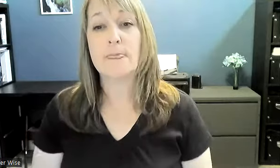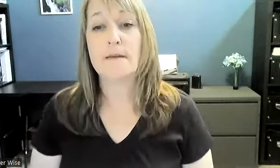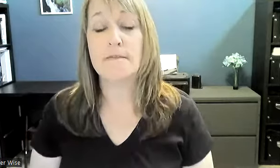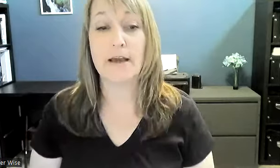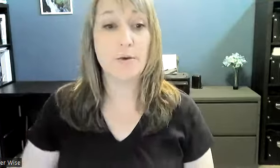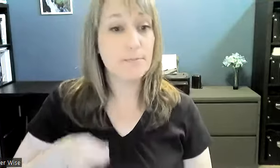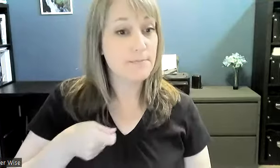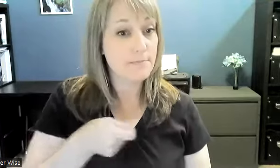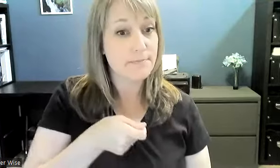vacuum,